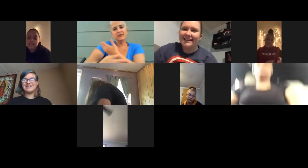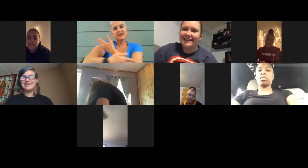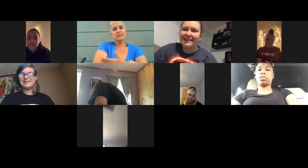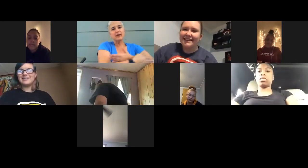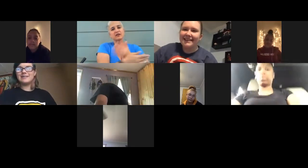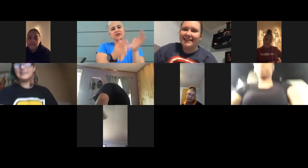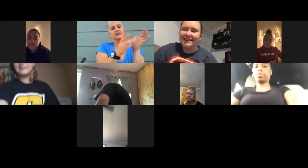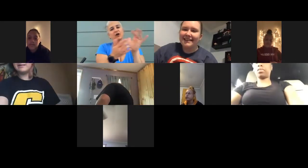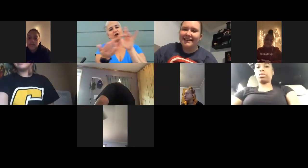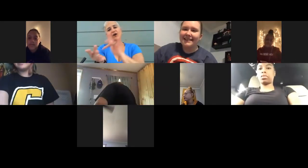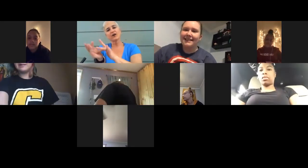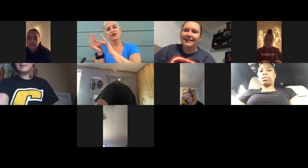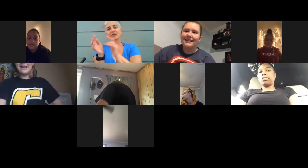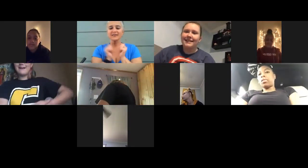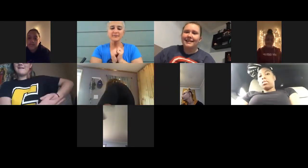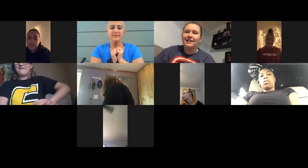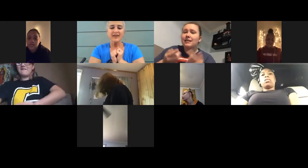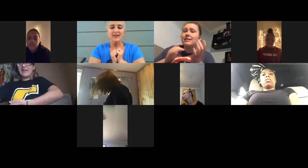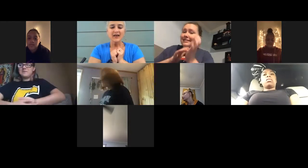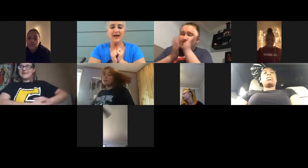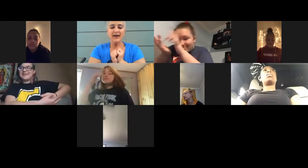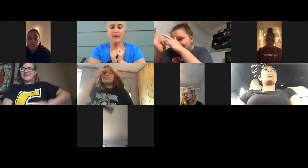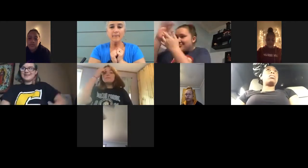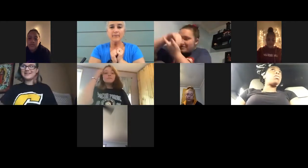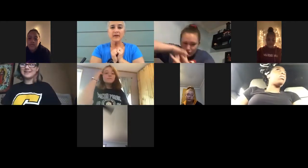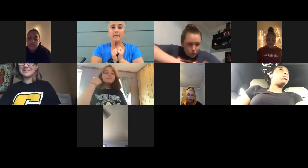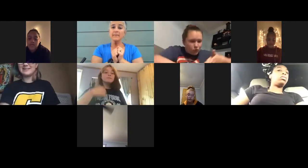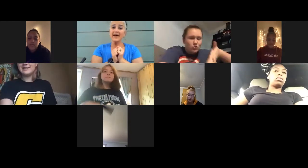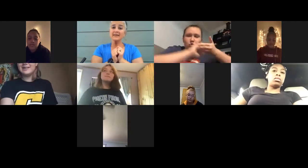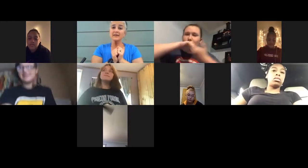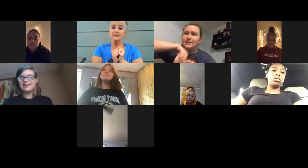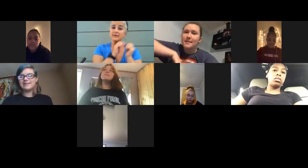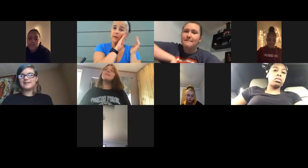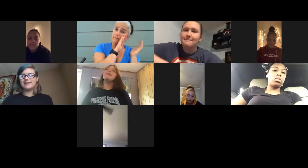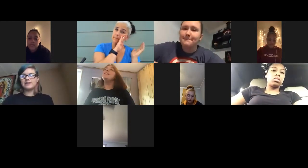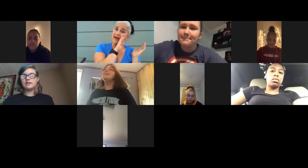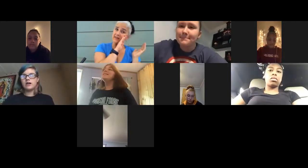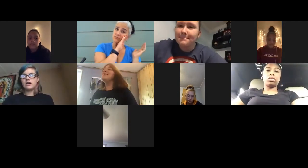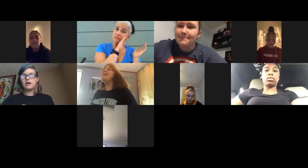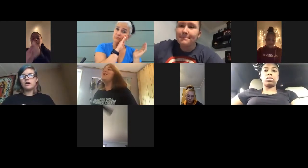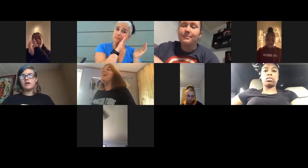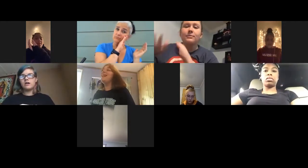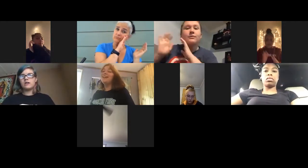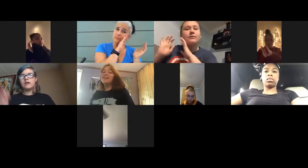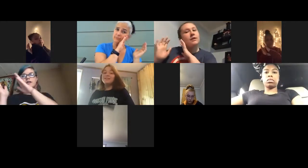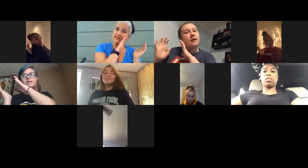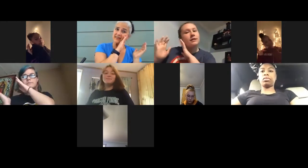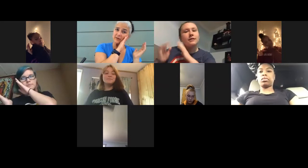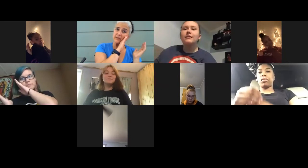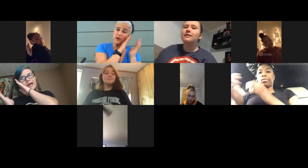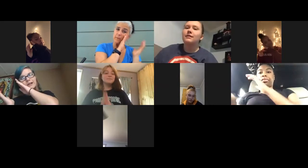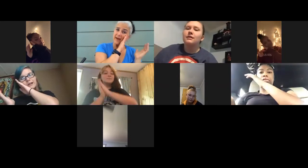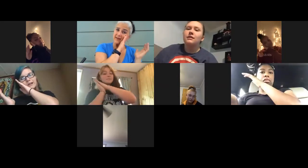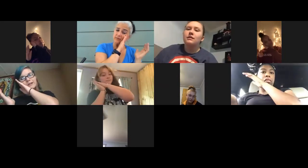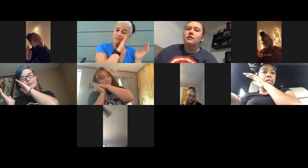church, they always like the Baby Jesus songs. Bed. bed, like a